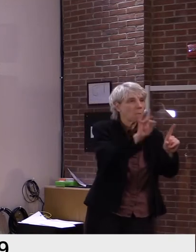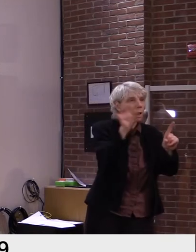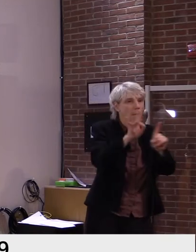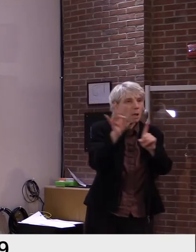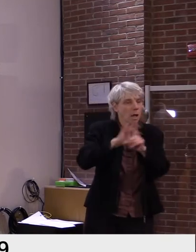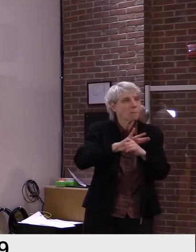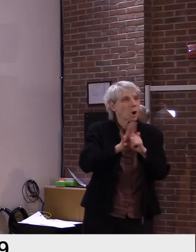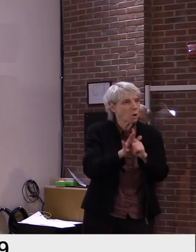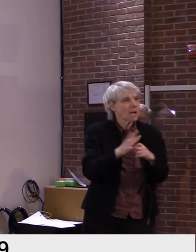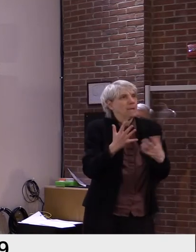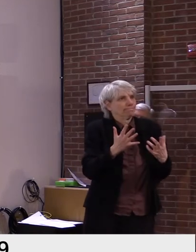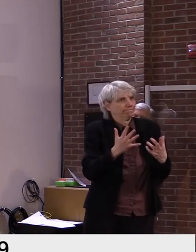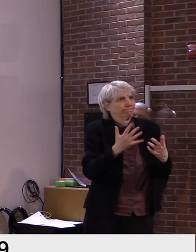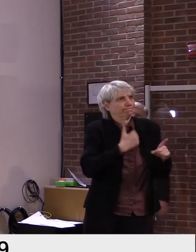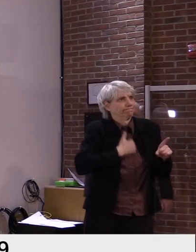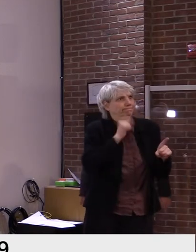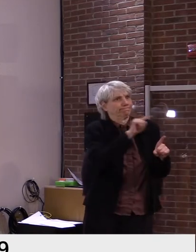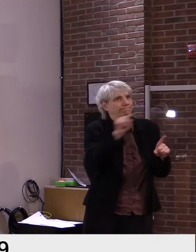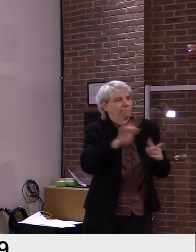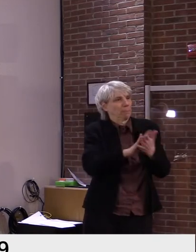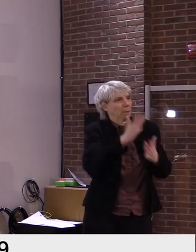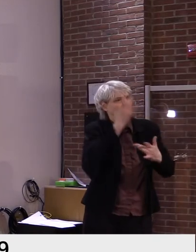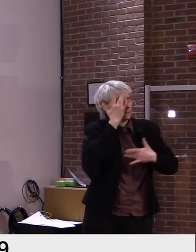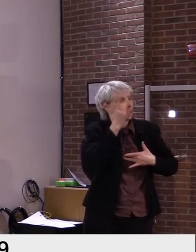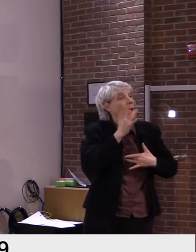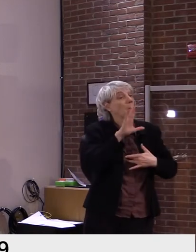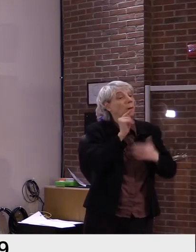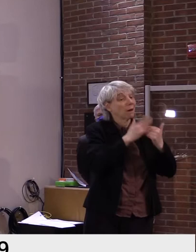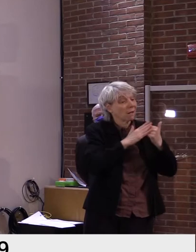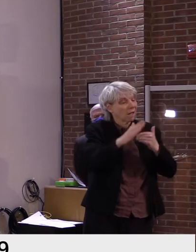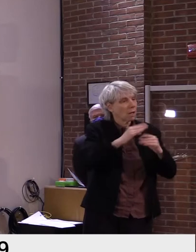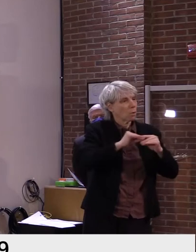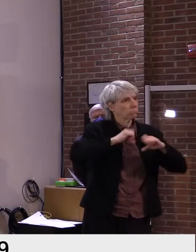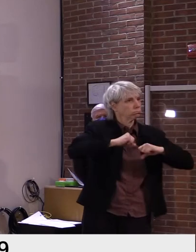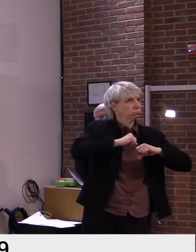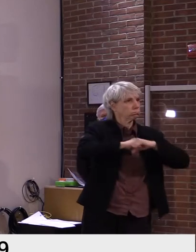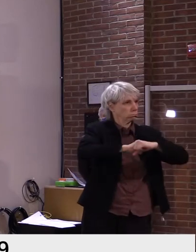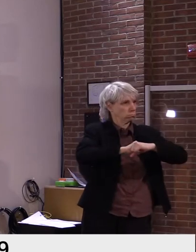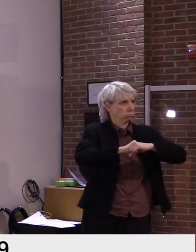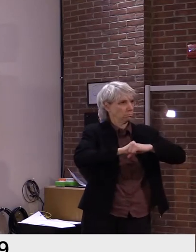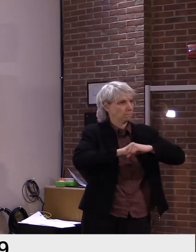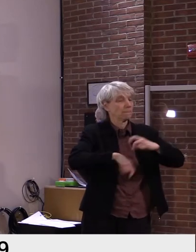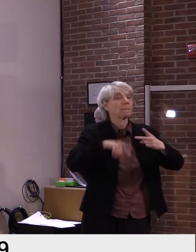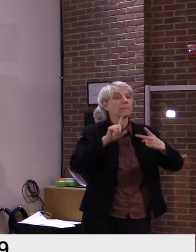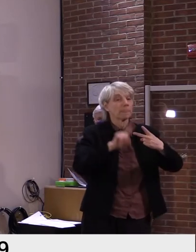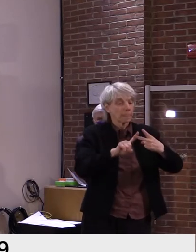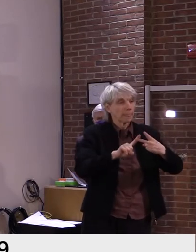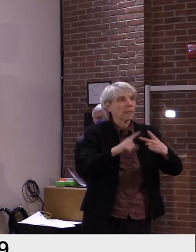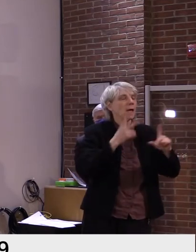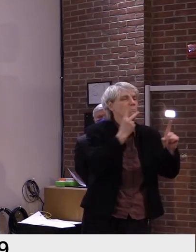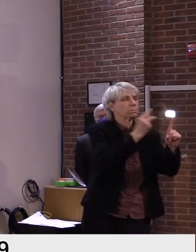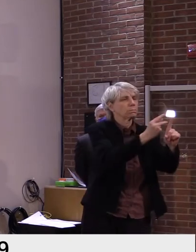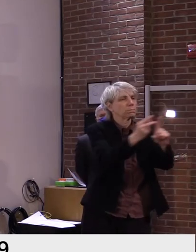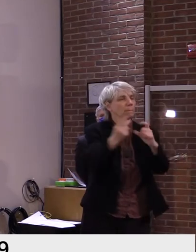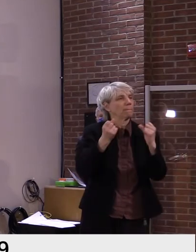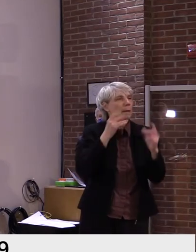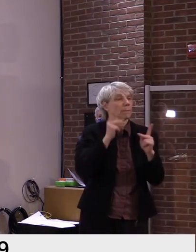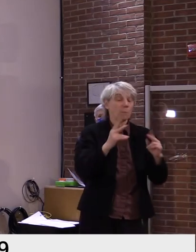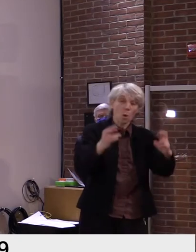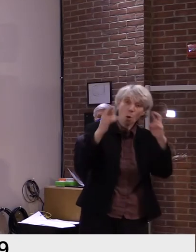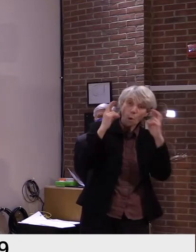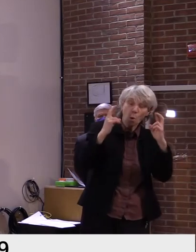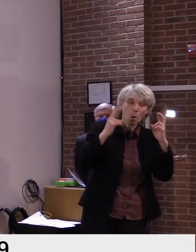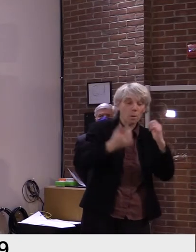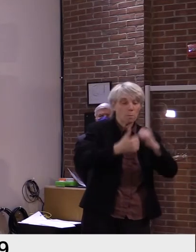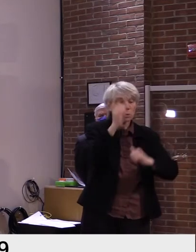are unfortunate enough to have that. We have the vaccine-mediated immunity that we hope high percentages